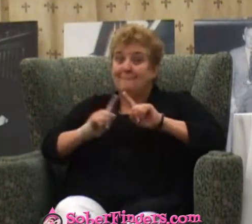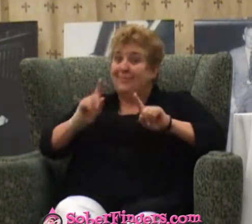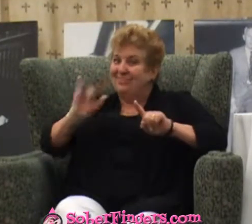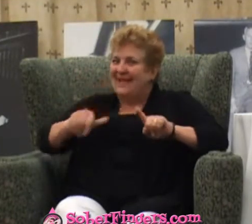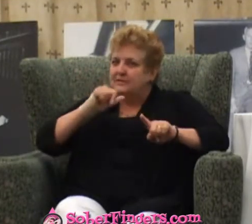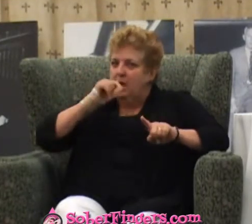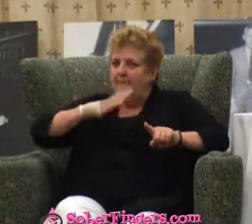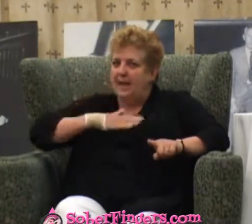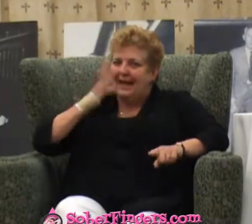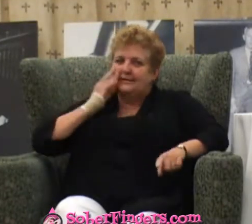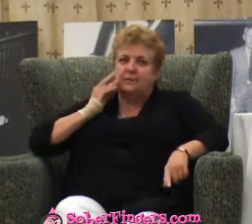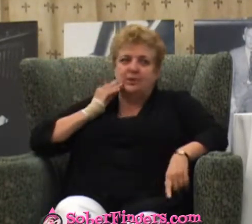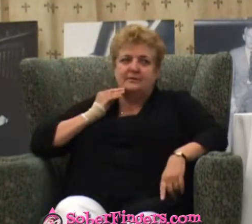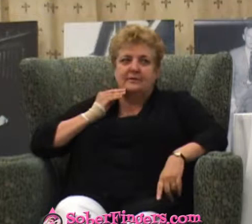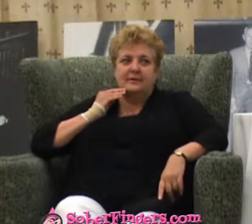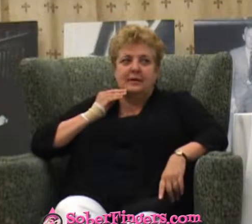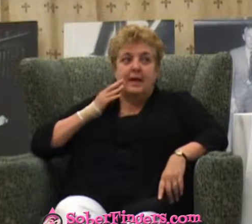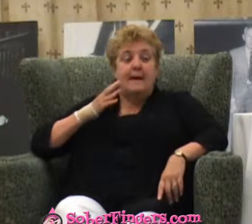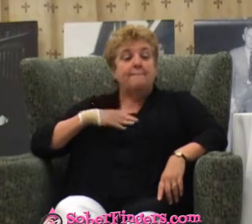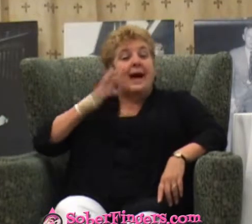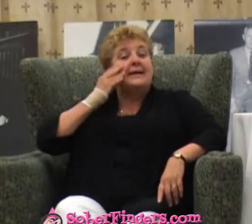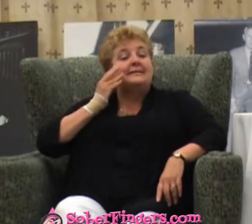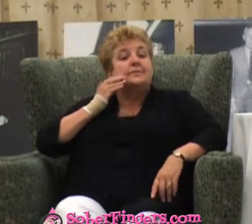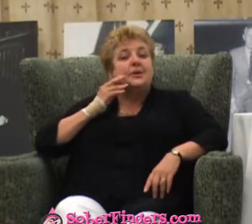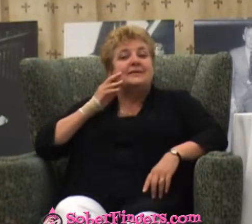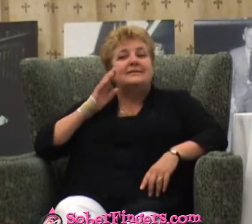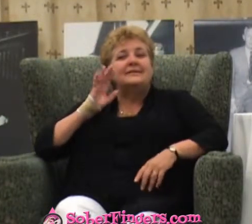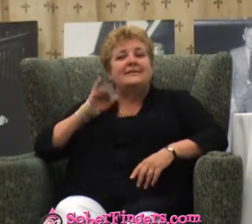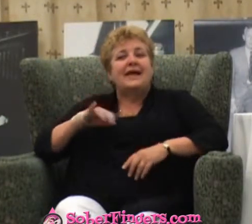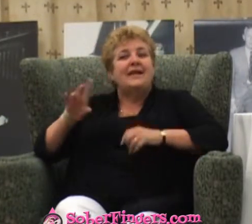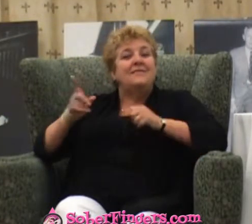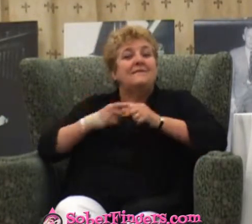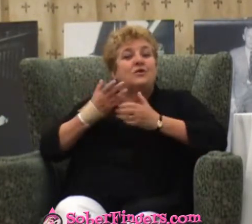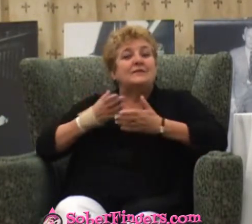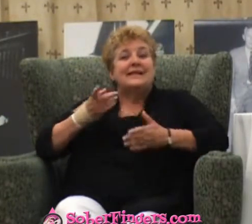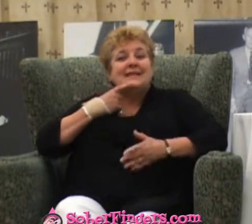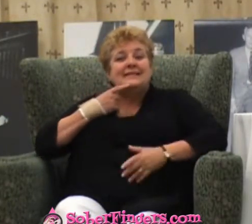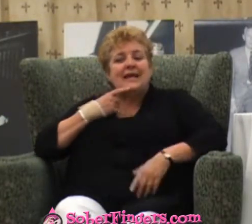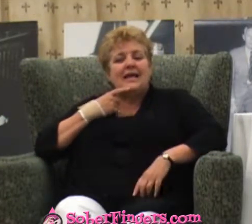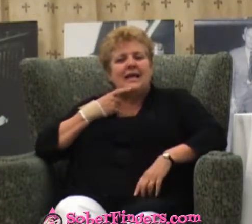My experience, every time I put the drink down, the first thing they say to me is, "Boy, you need to be on medication."